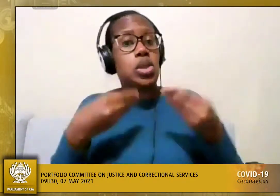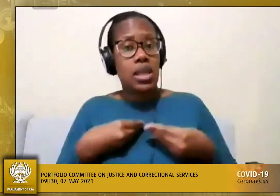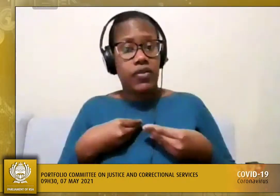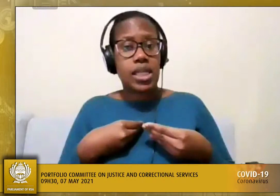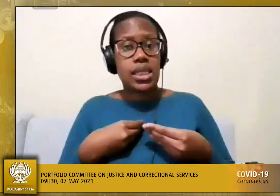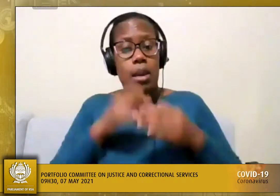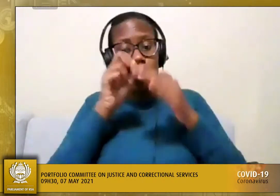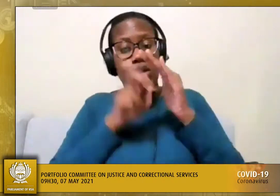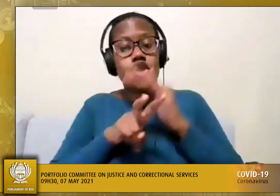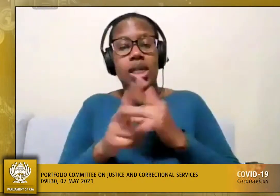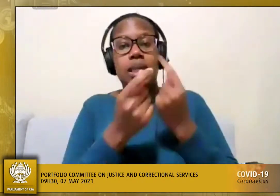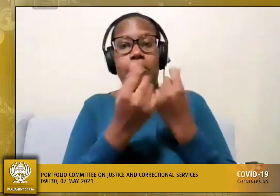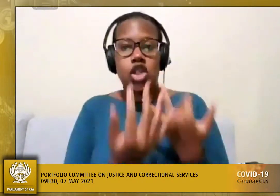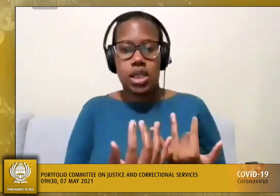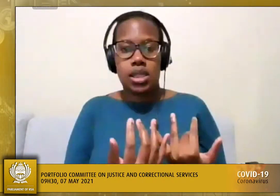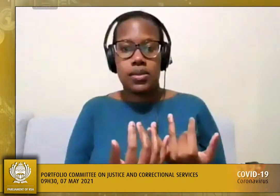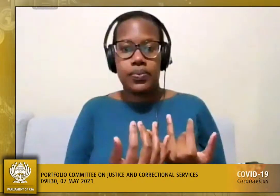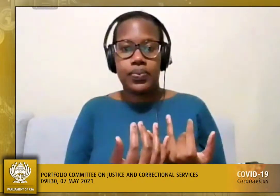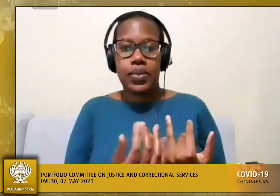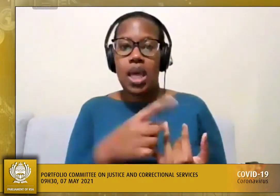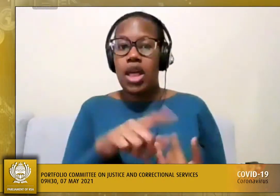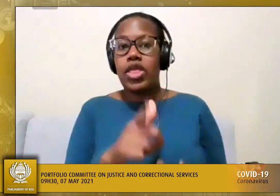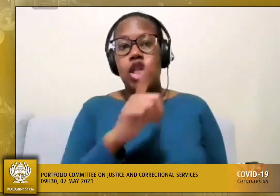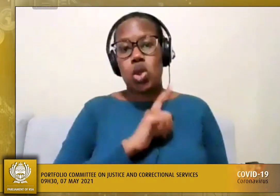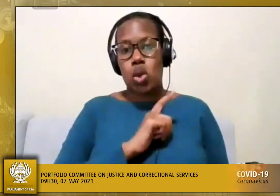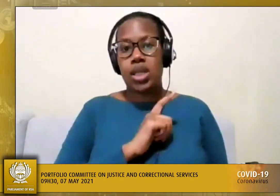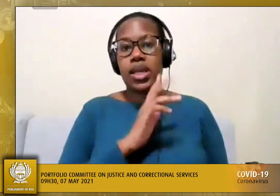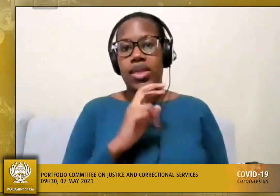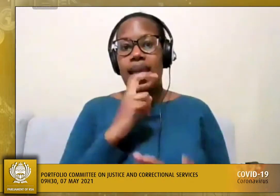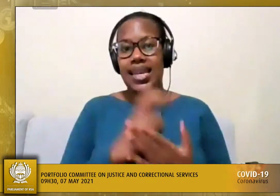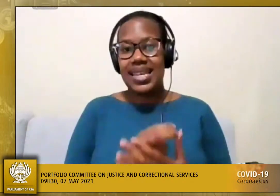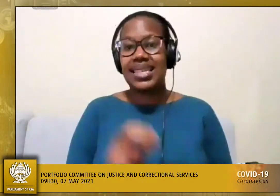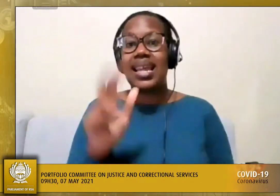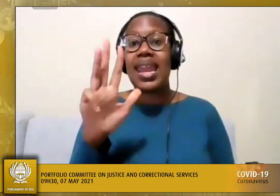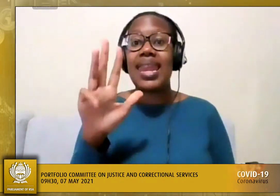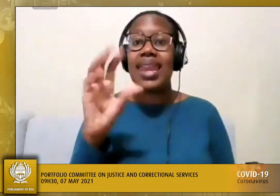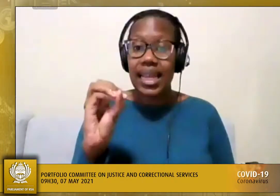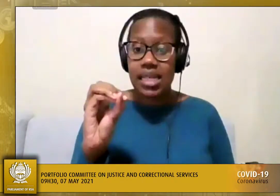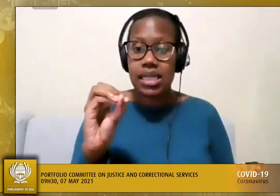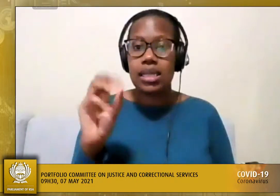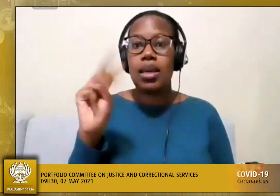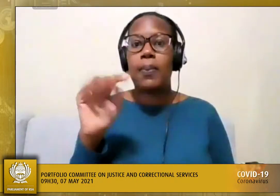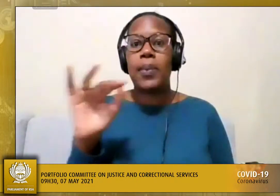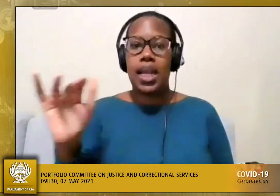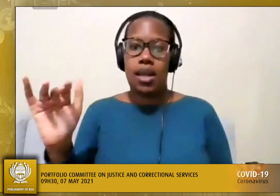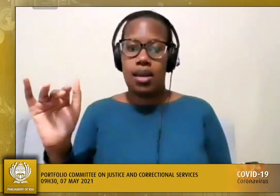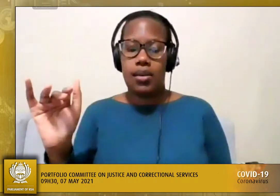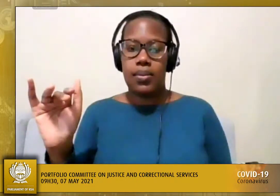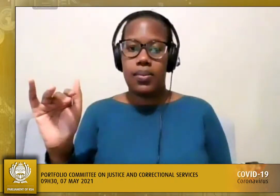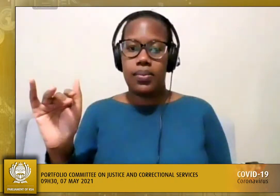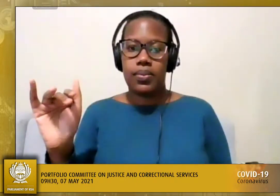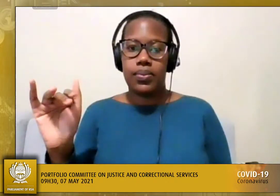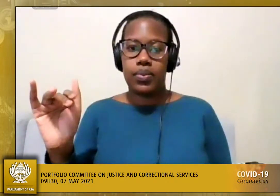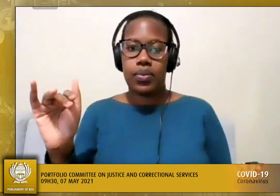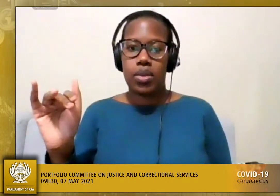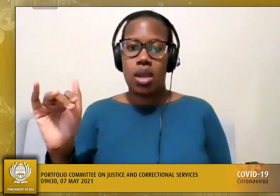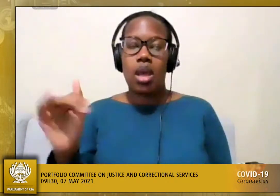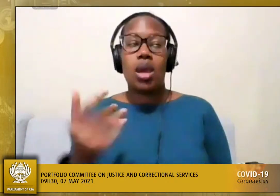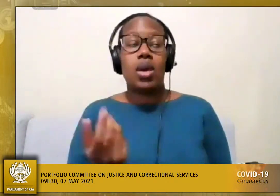projected budget and they told us that they will require about 90 million we we have approached